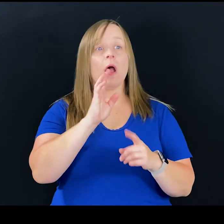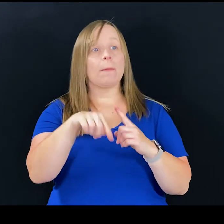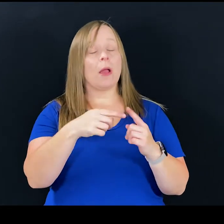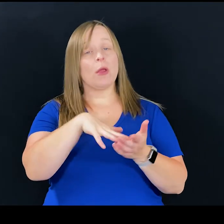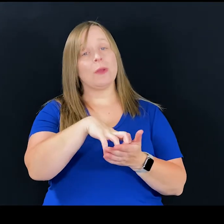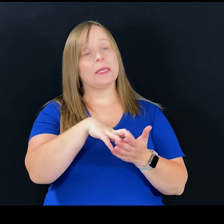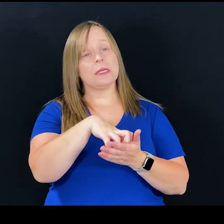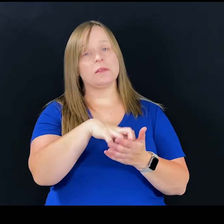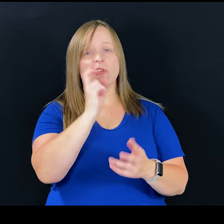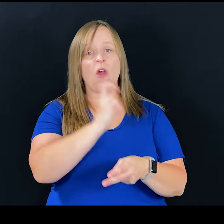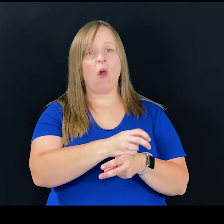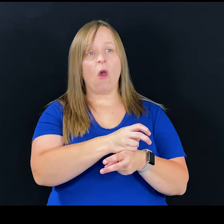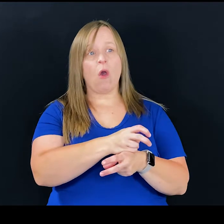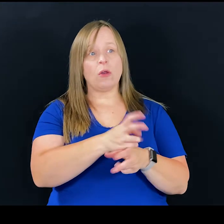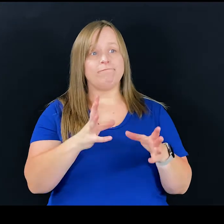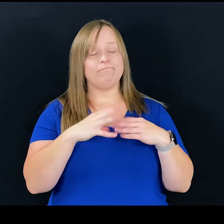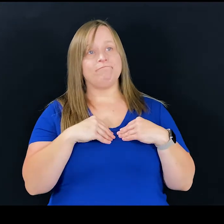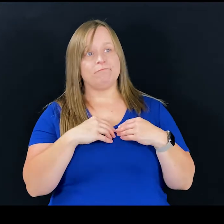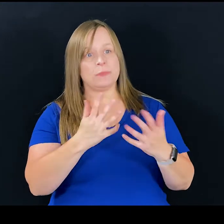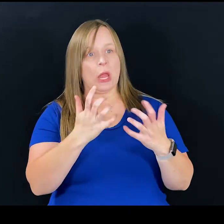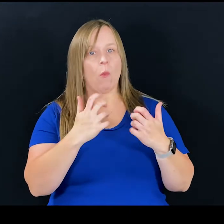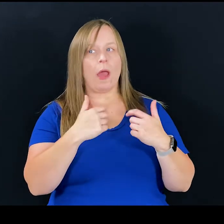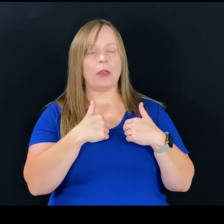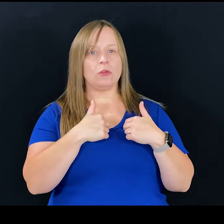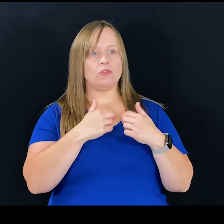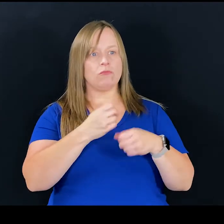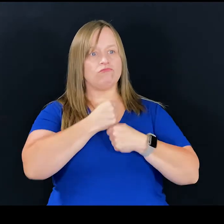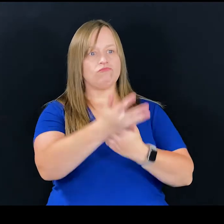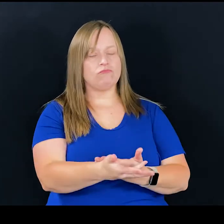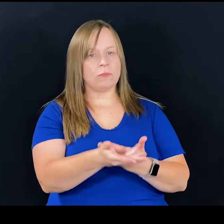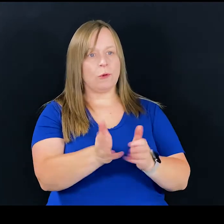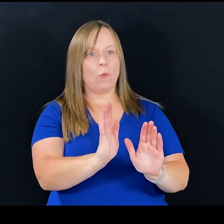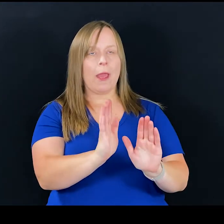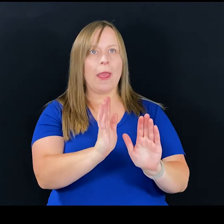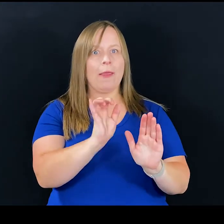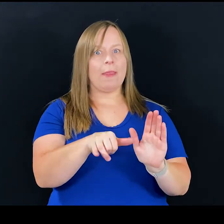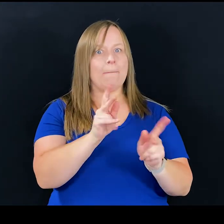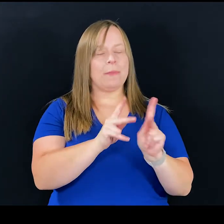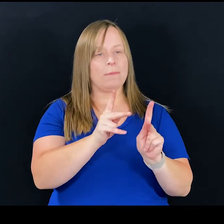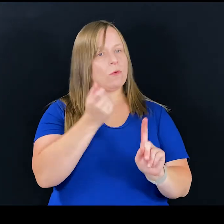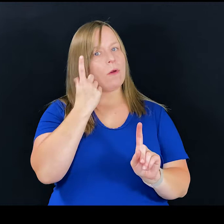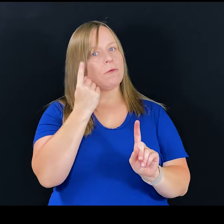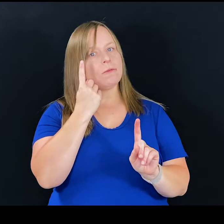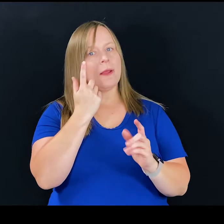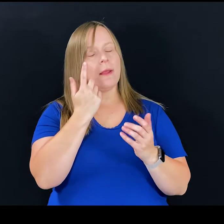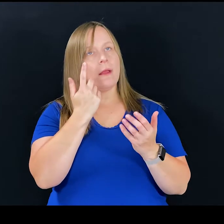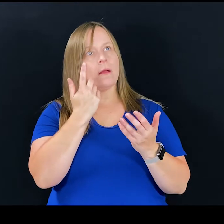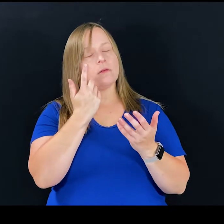talk about my weaknesses, it was hard because I wanted to convey it in a way that people